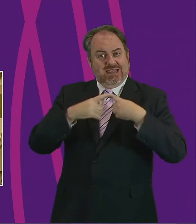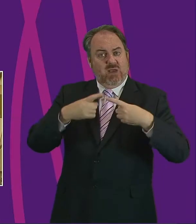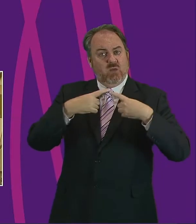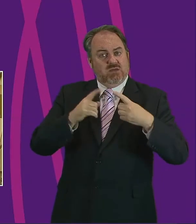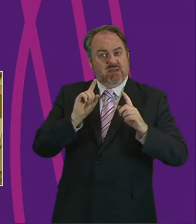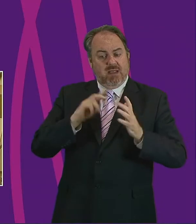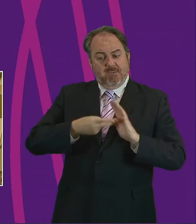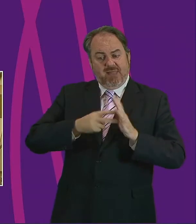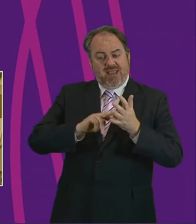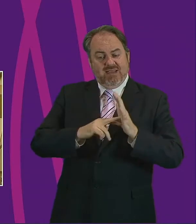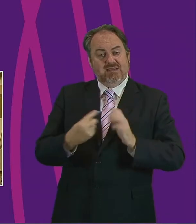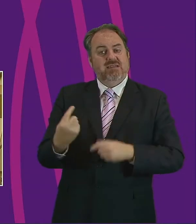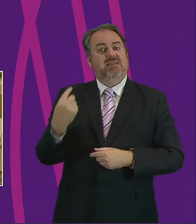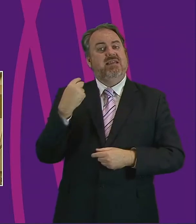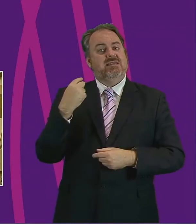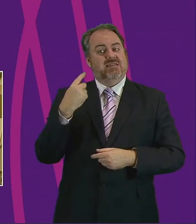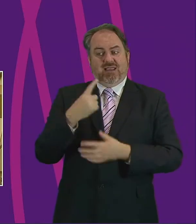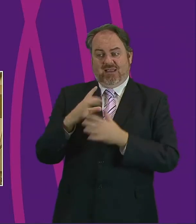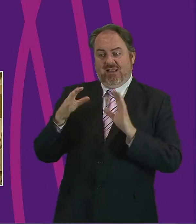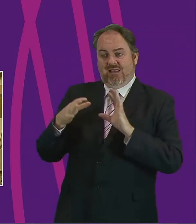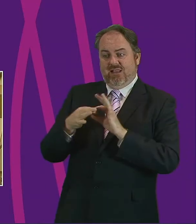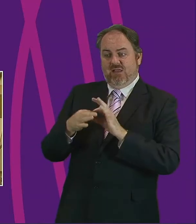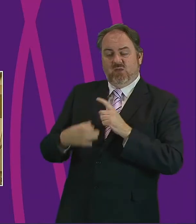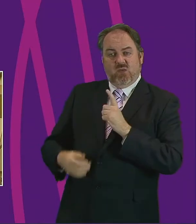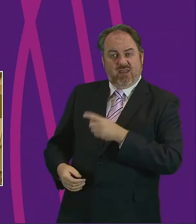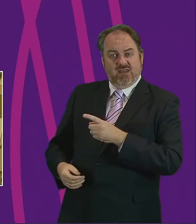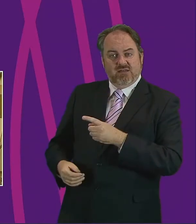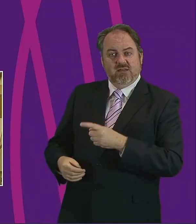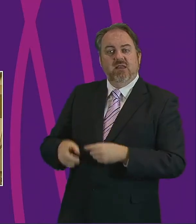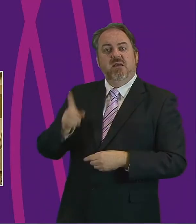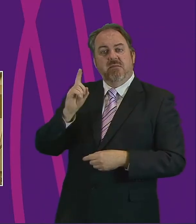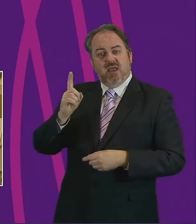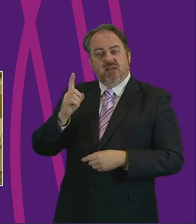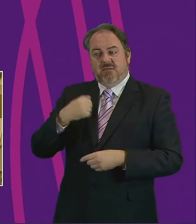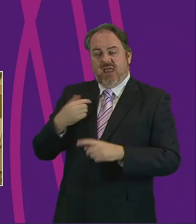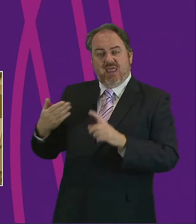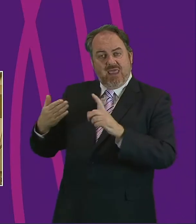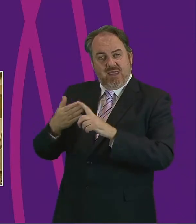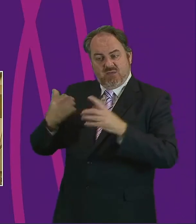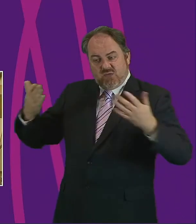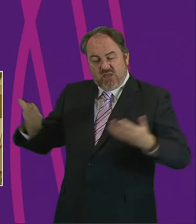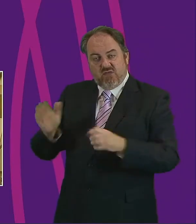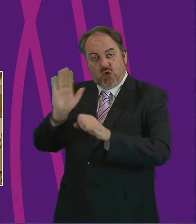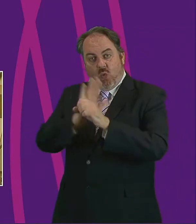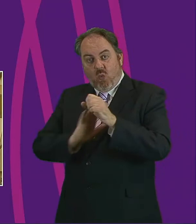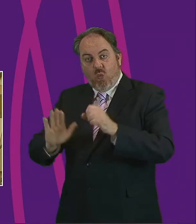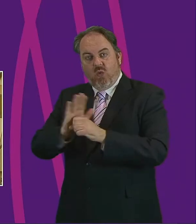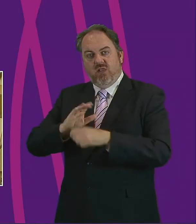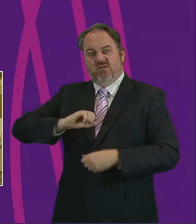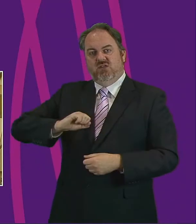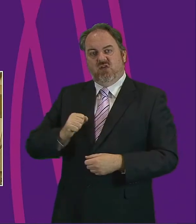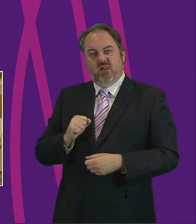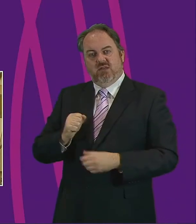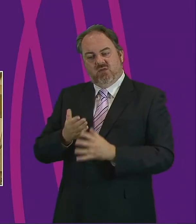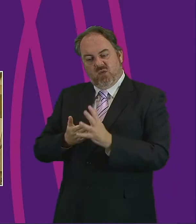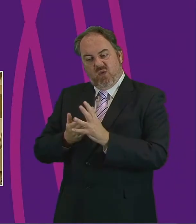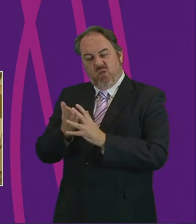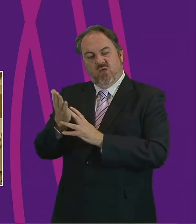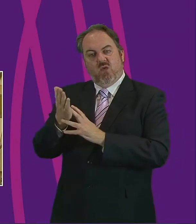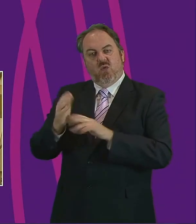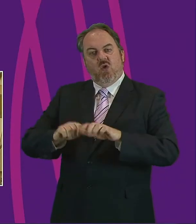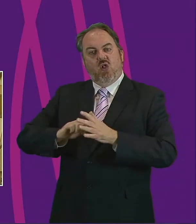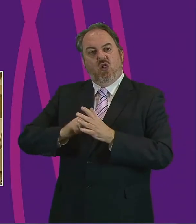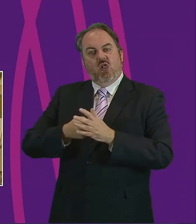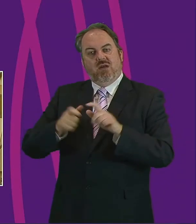initiatives. On the issues about coming out of lockdown, and I want the whole country now to come out of lockdown safely over the